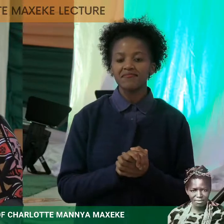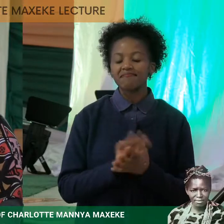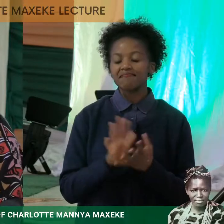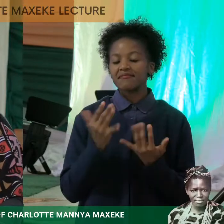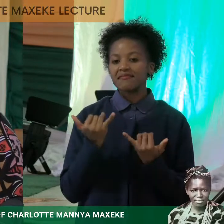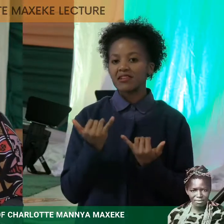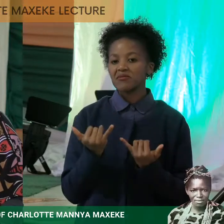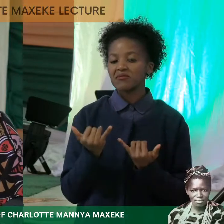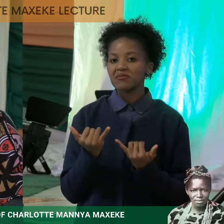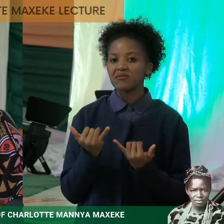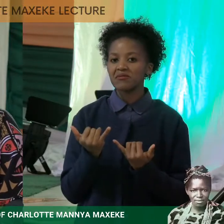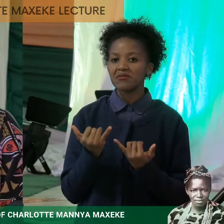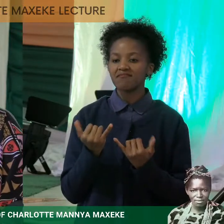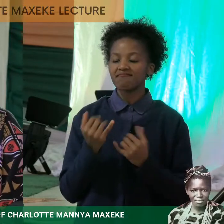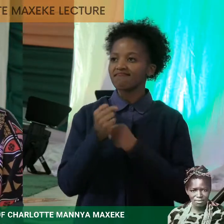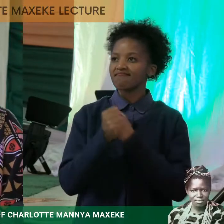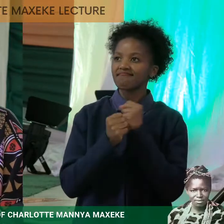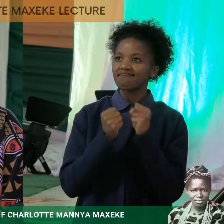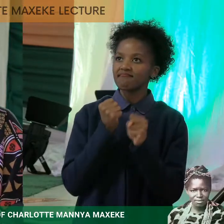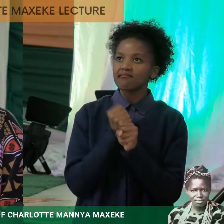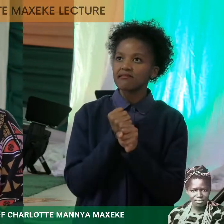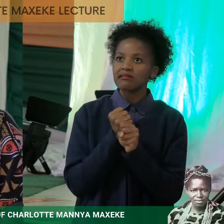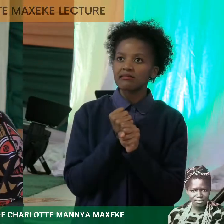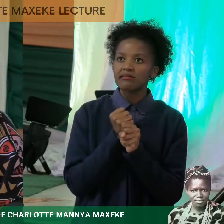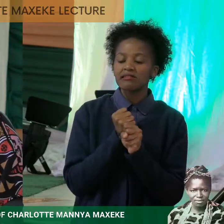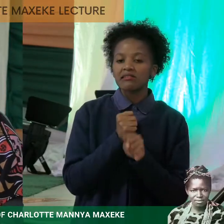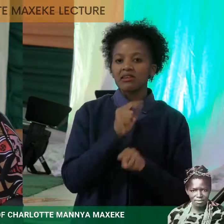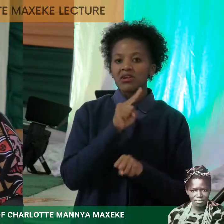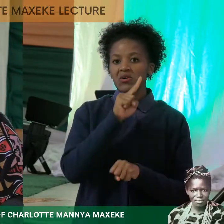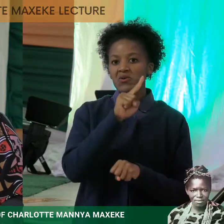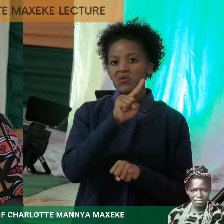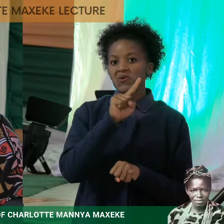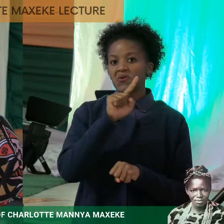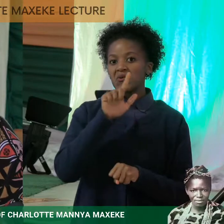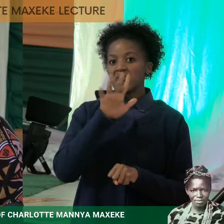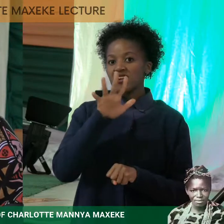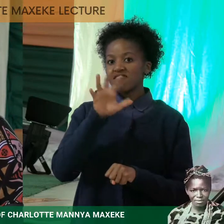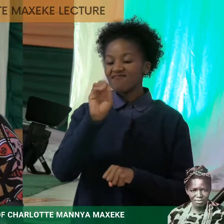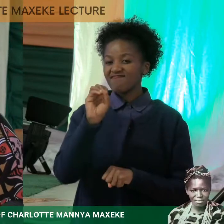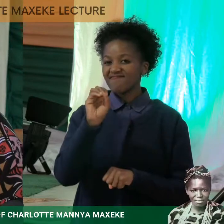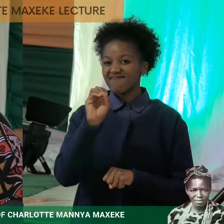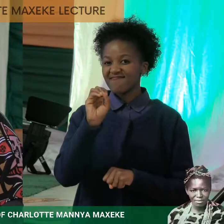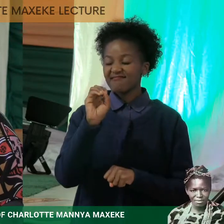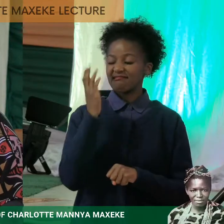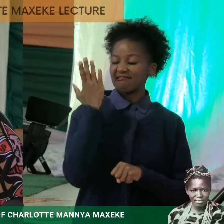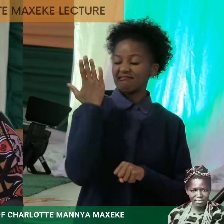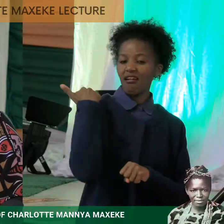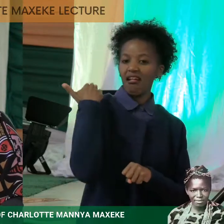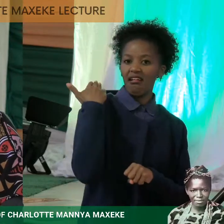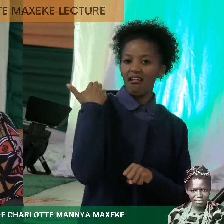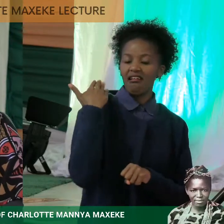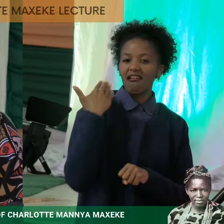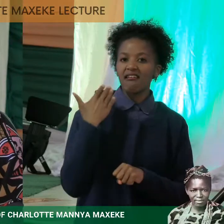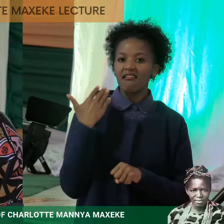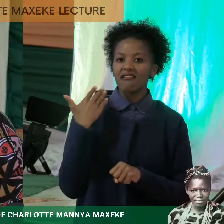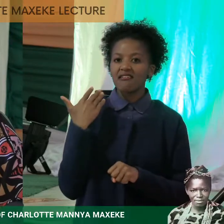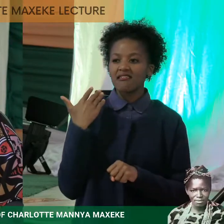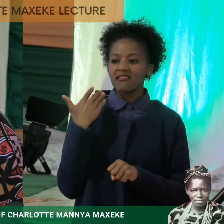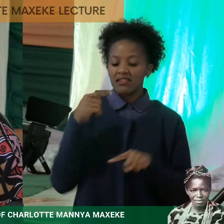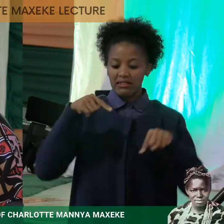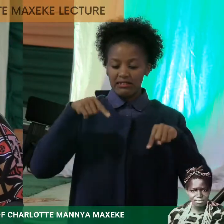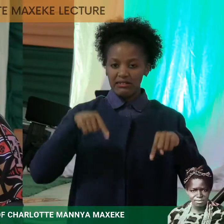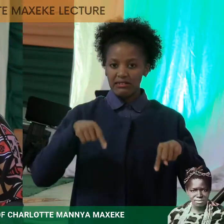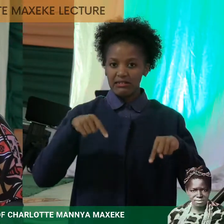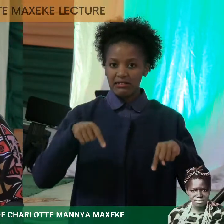Now, iminyaka ke engamakhulu mashumi mahlanu eyadlulayo apha kweli